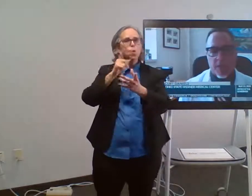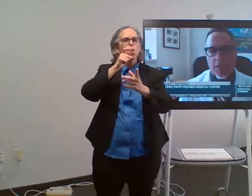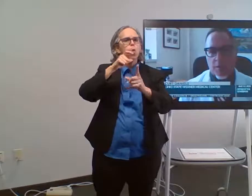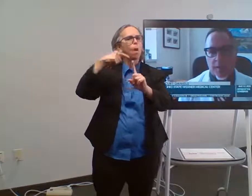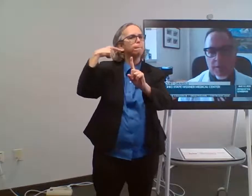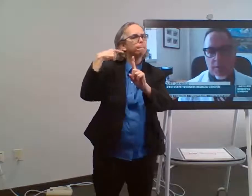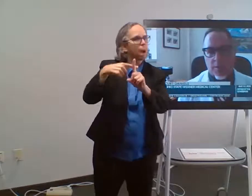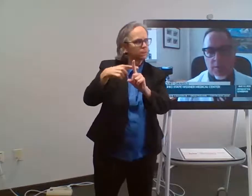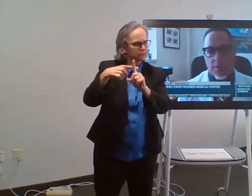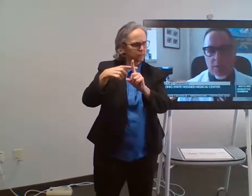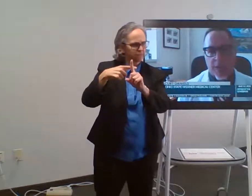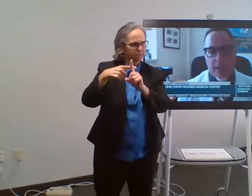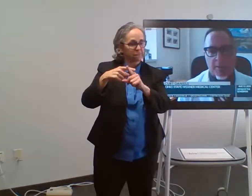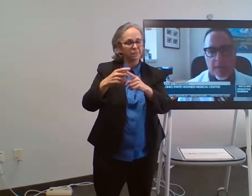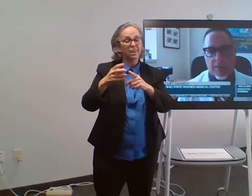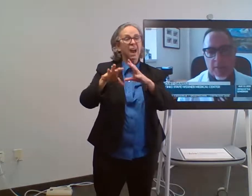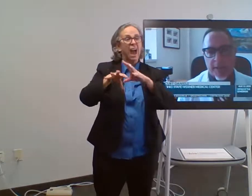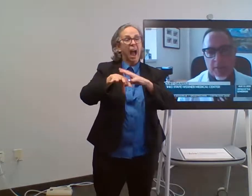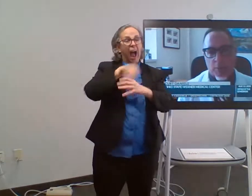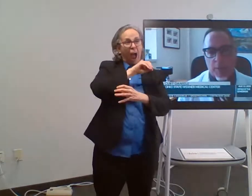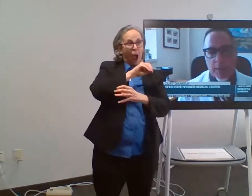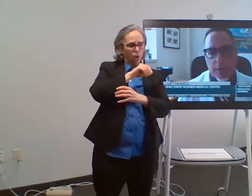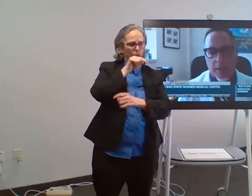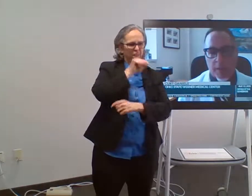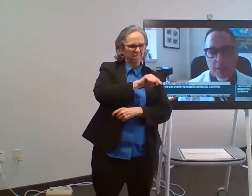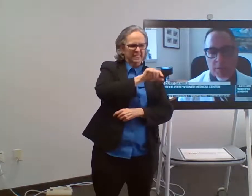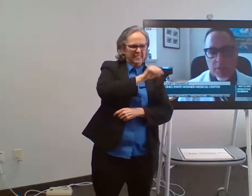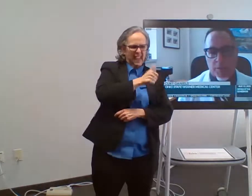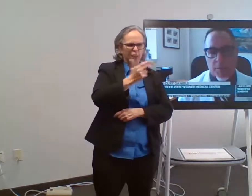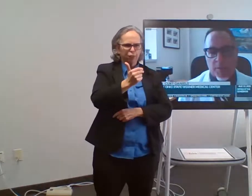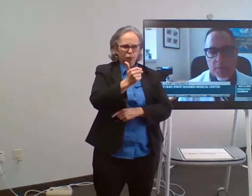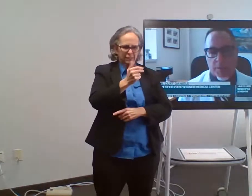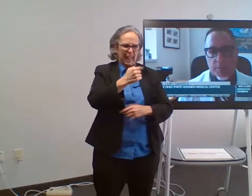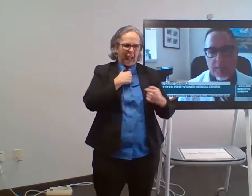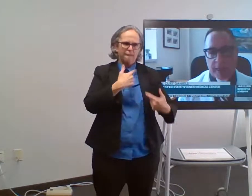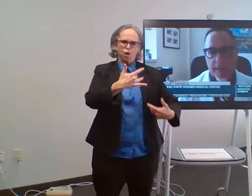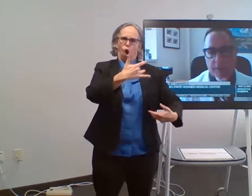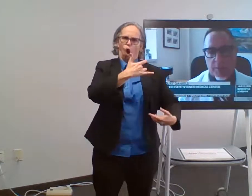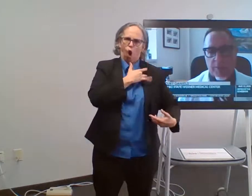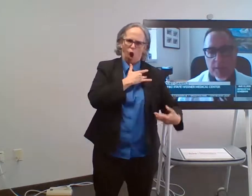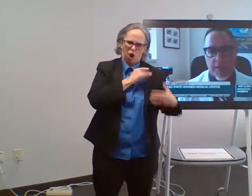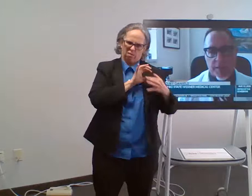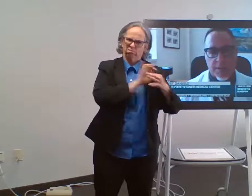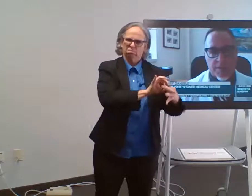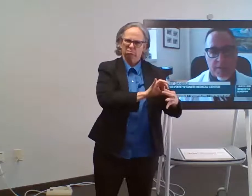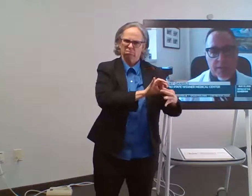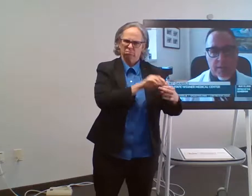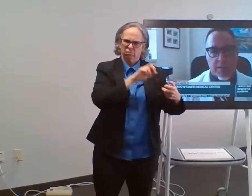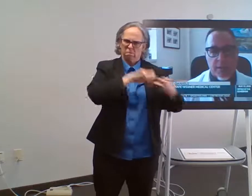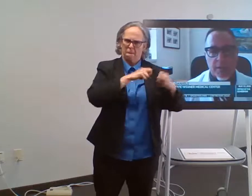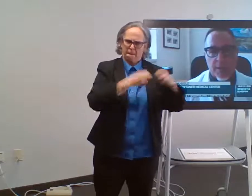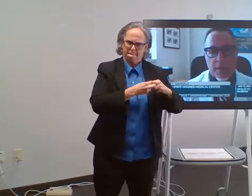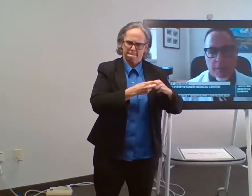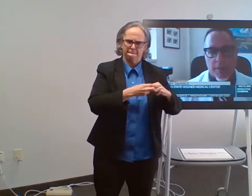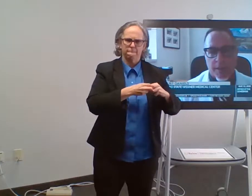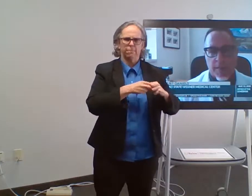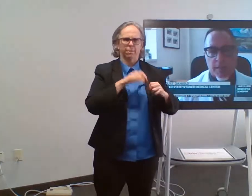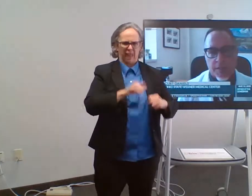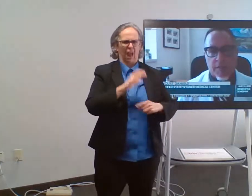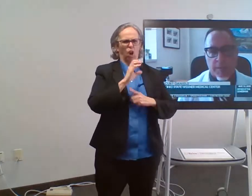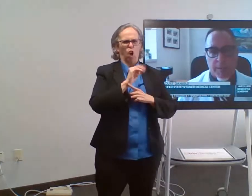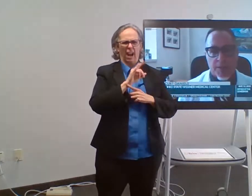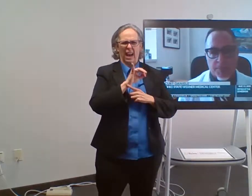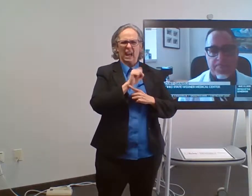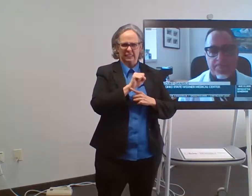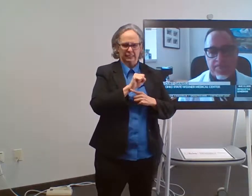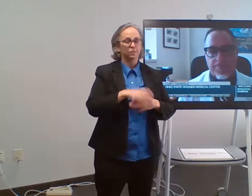not have come our way, so we don't know the denominator in that group. But certainly from the ones we evaluated with very sensitive testing, we found evidence